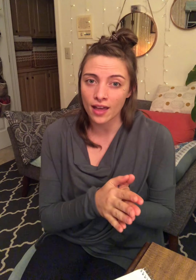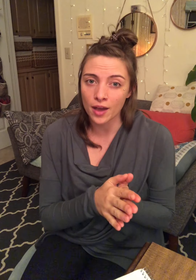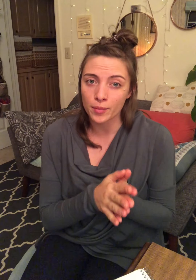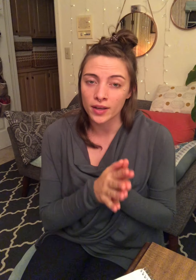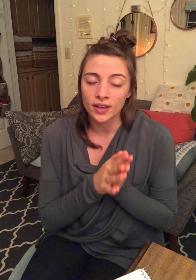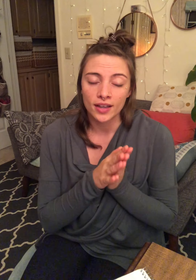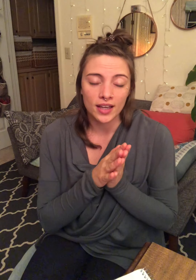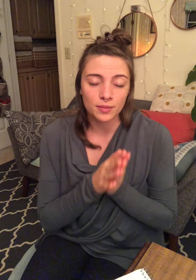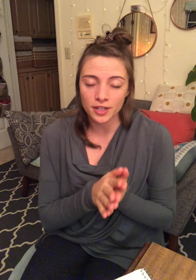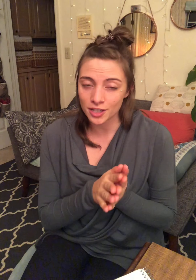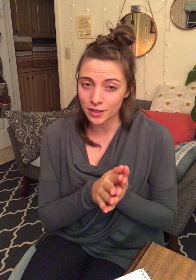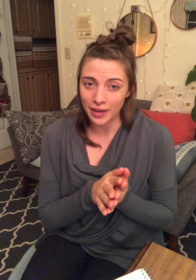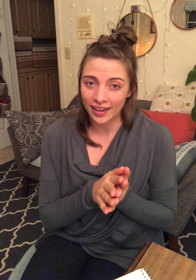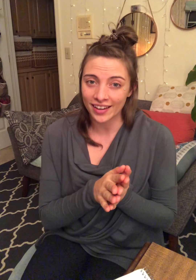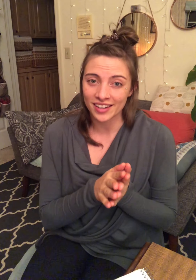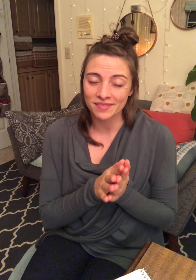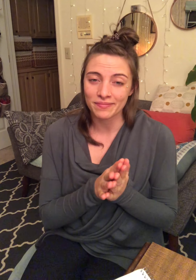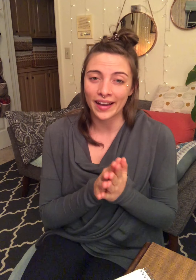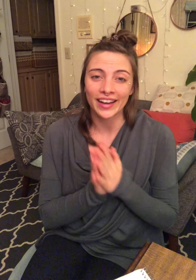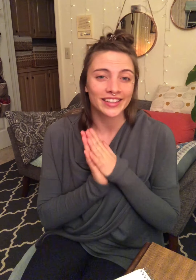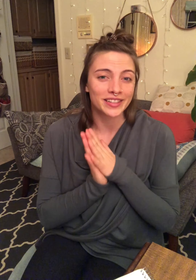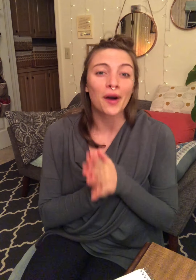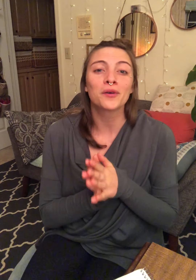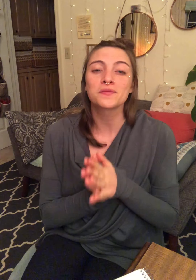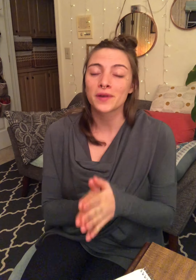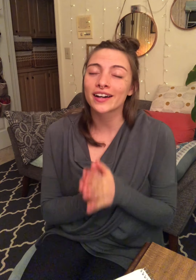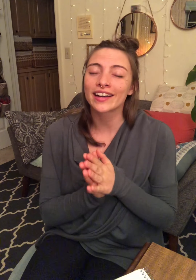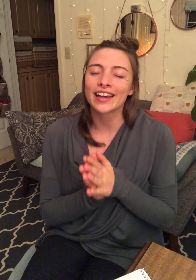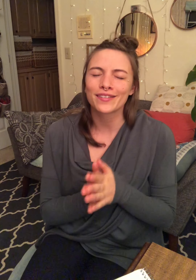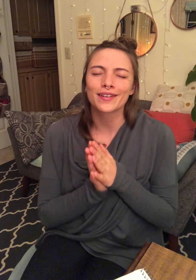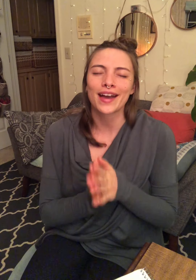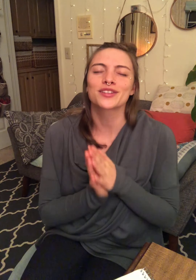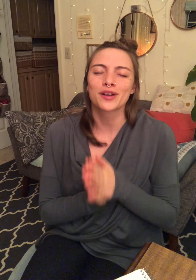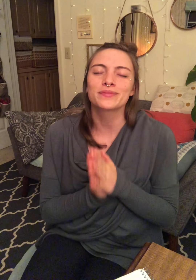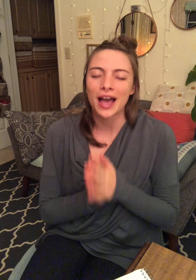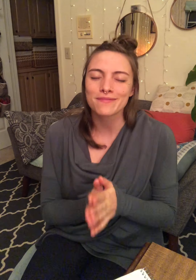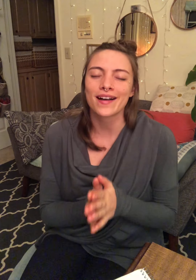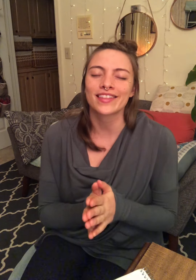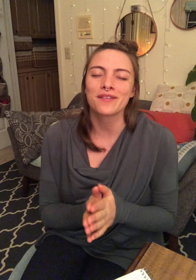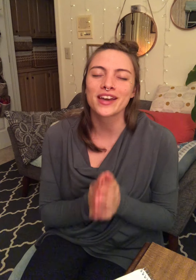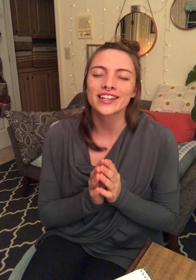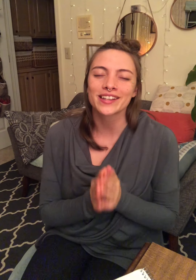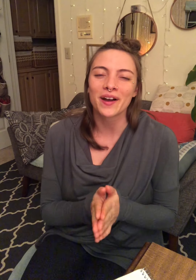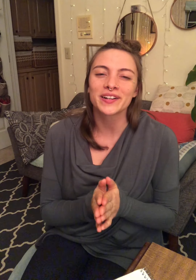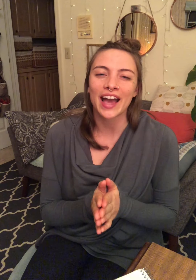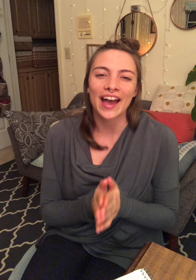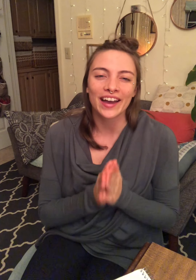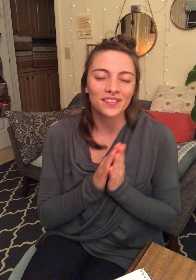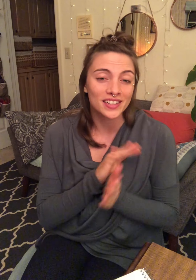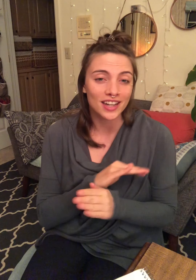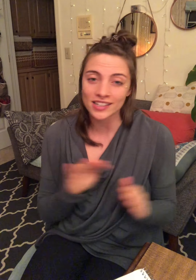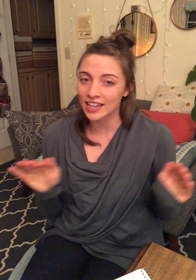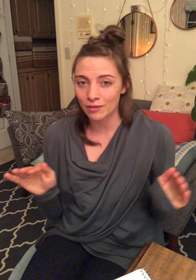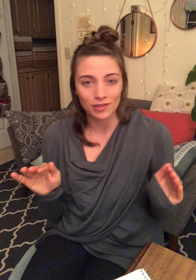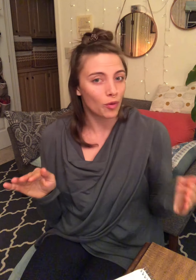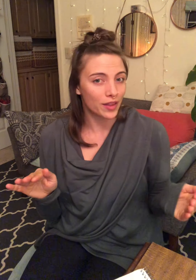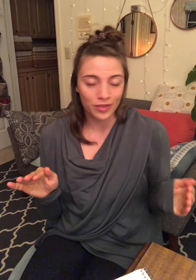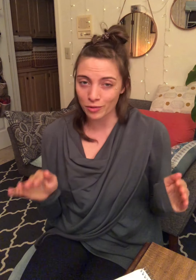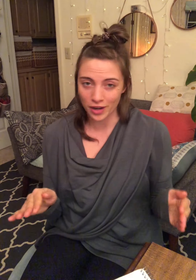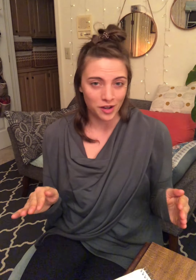them as much as you can, but don't worry if you get tripped up on them. It is okay. We're just sticking with 1 through 100